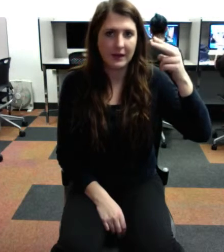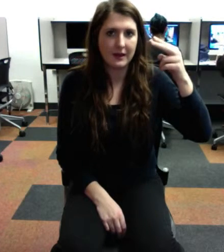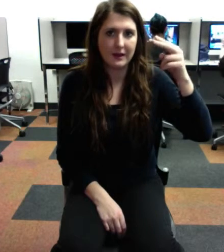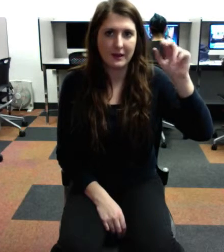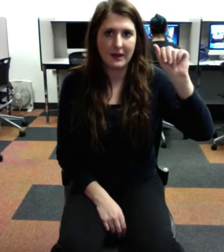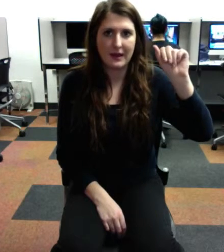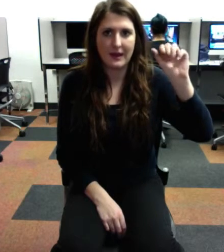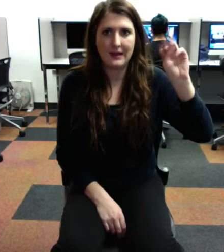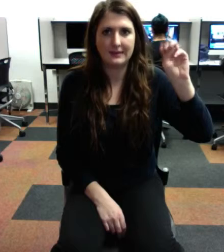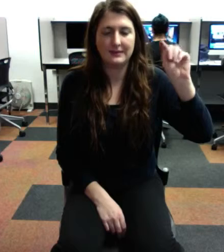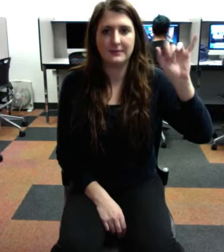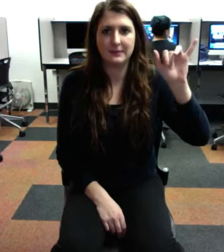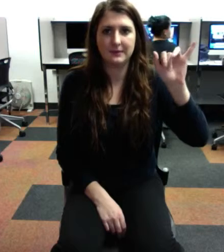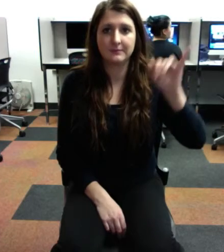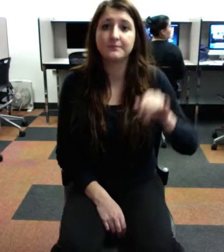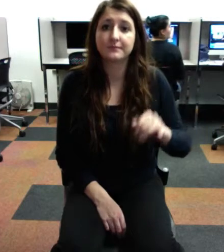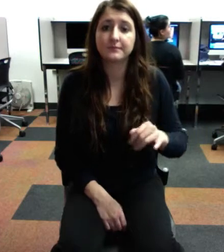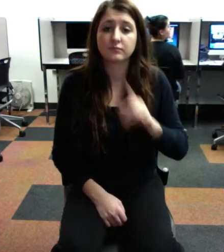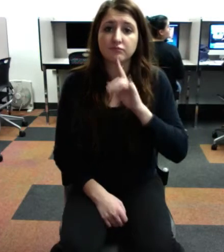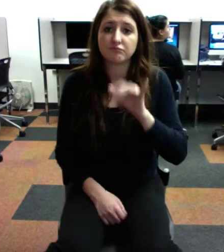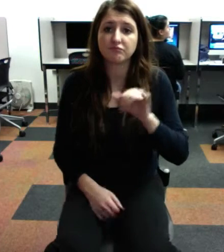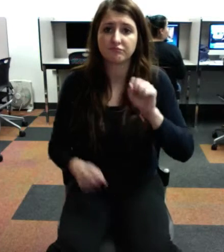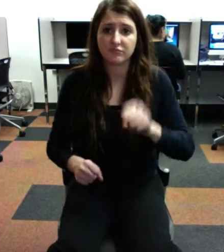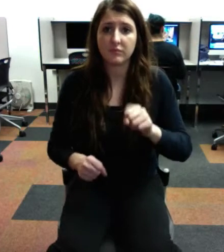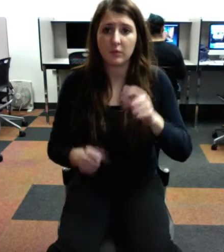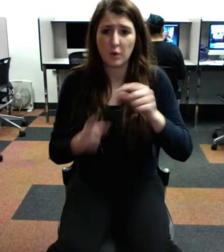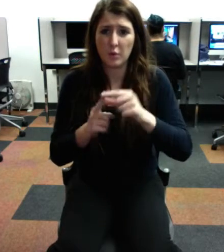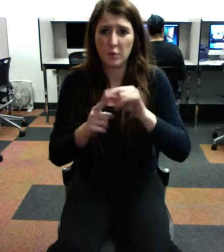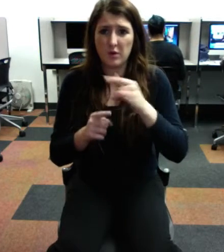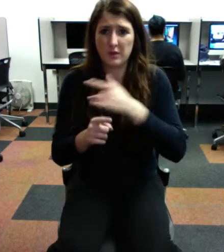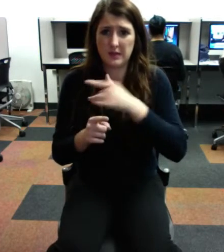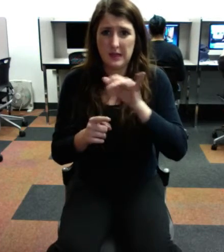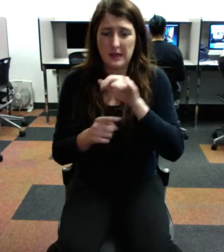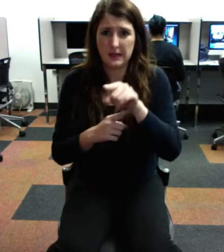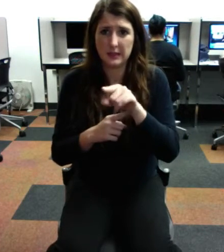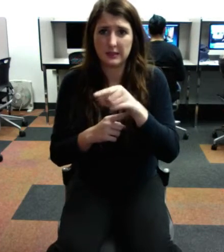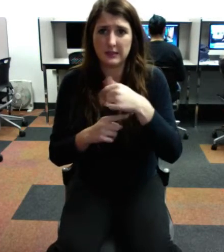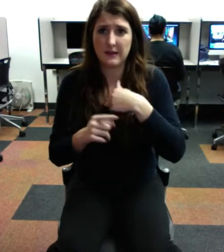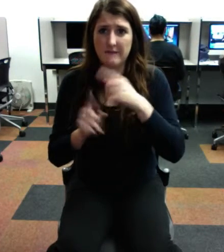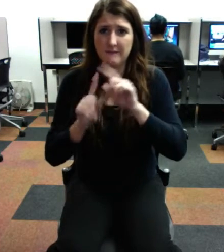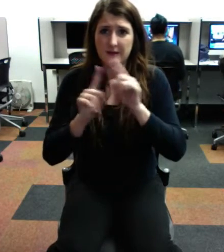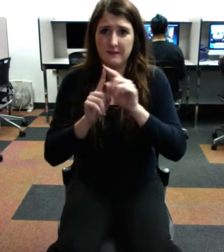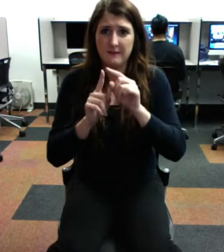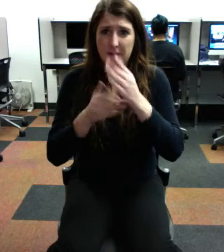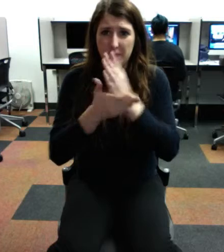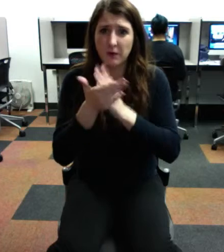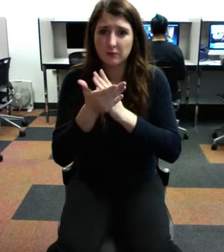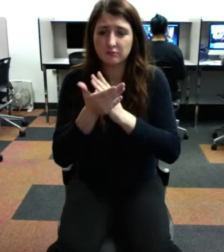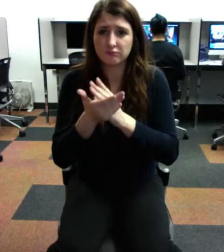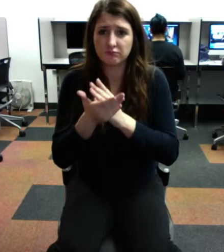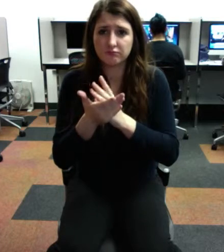Most words like this are simply a combination of different parts or elements, which include